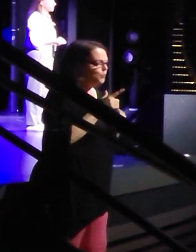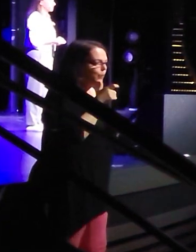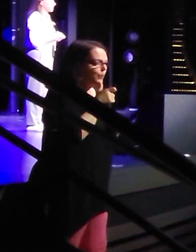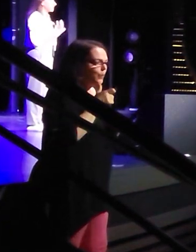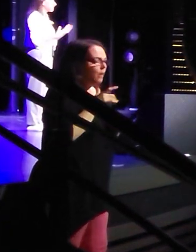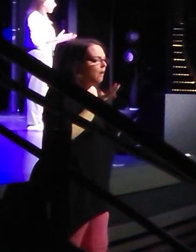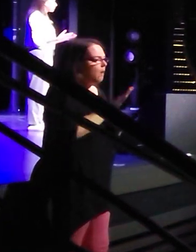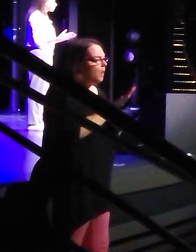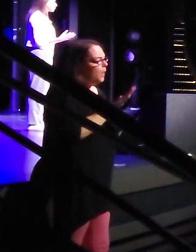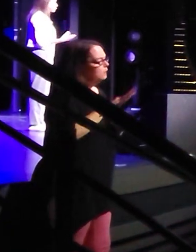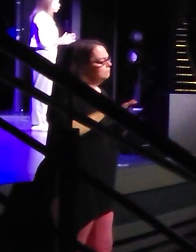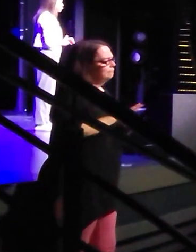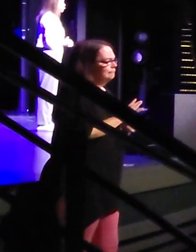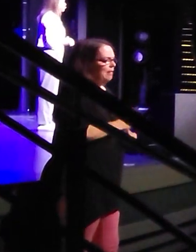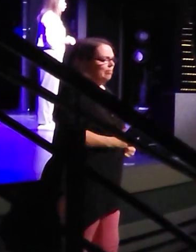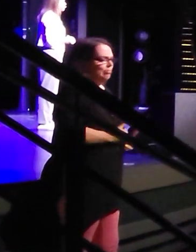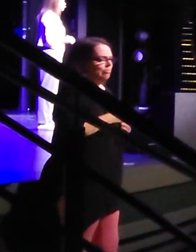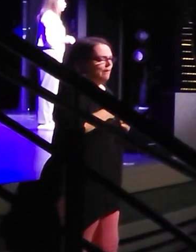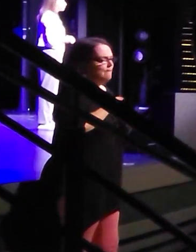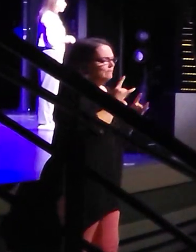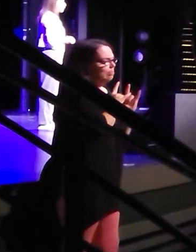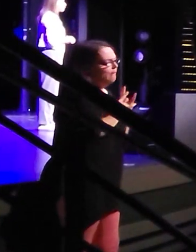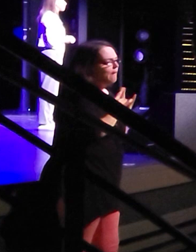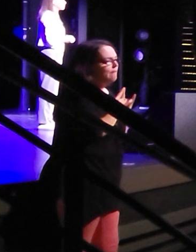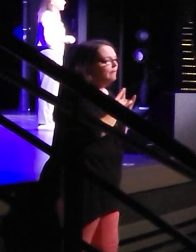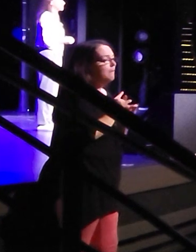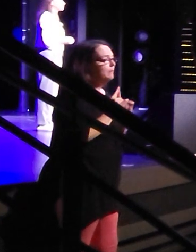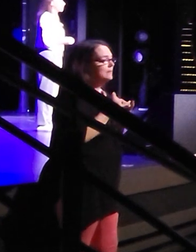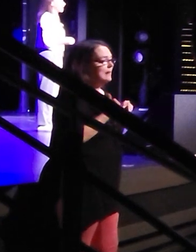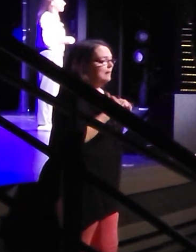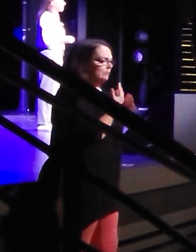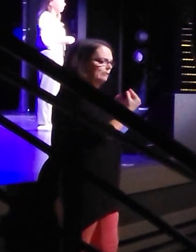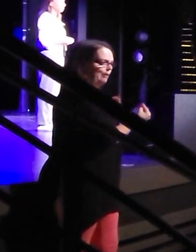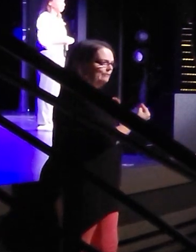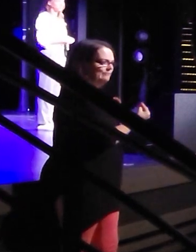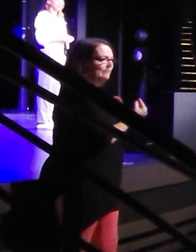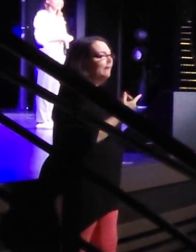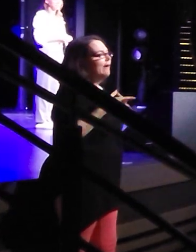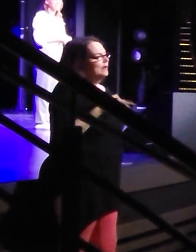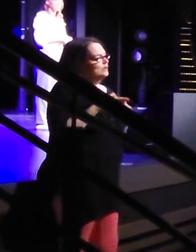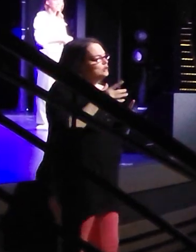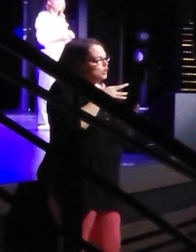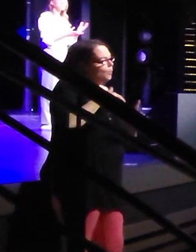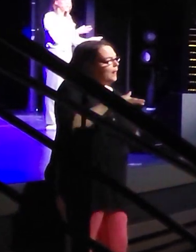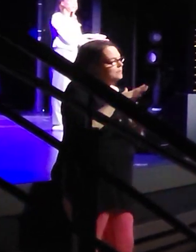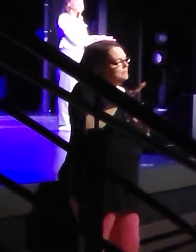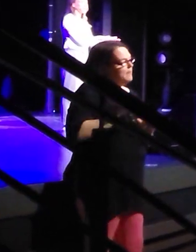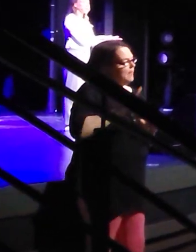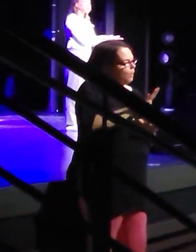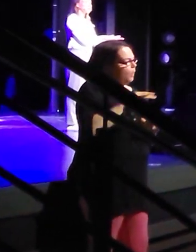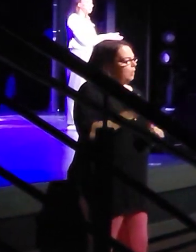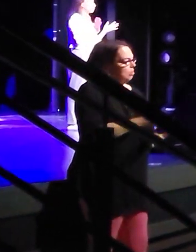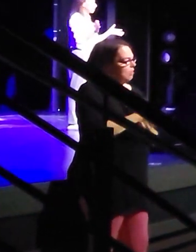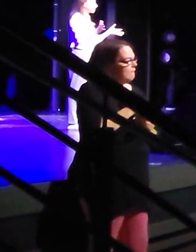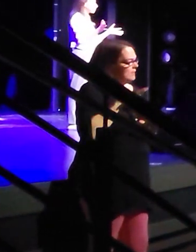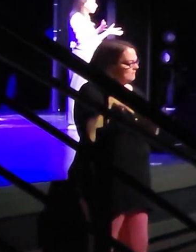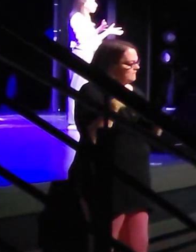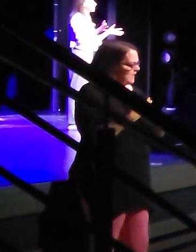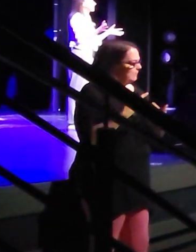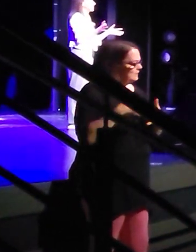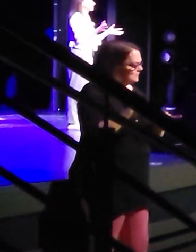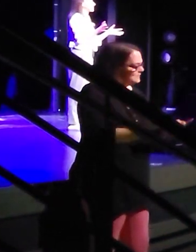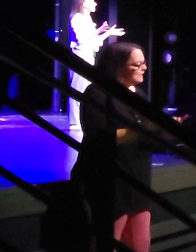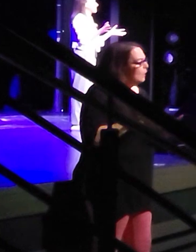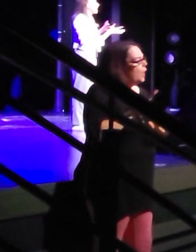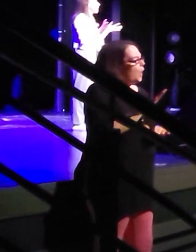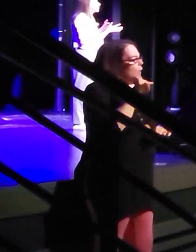life. And now she is continuing to live life surrounded by her loving family. She was asked by her daughter, "What is on